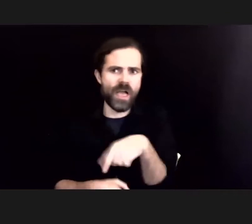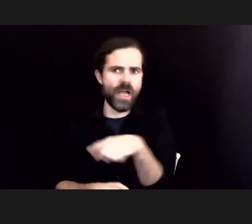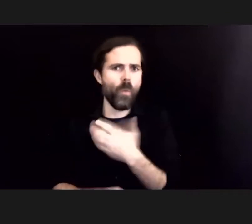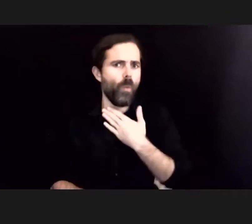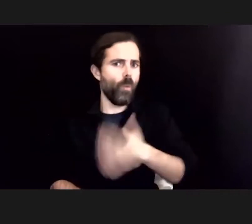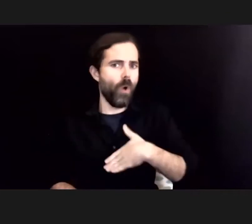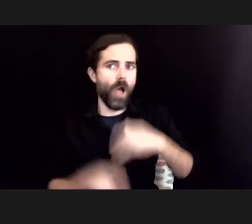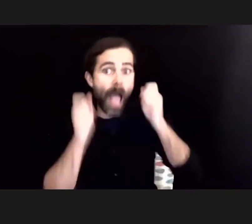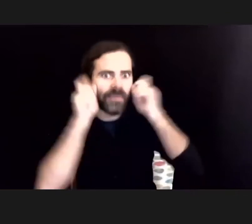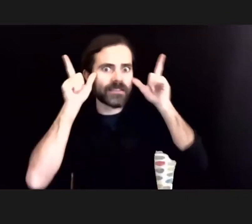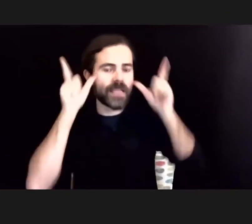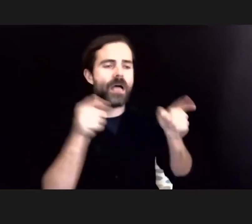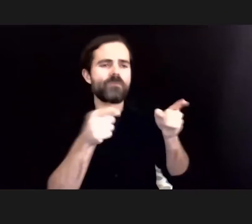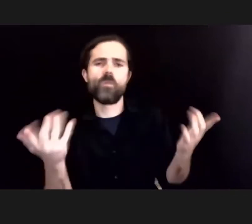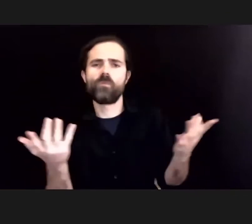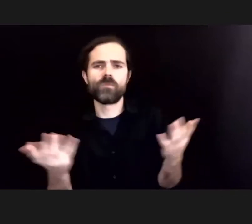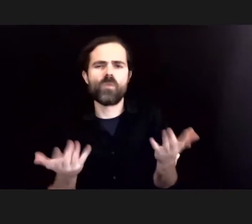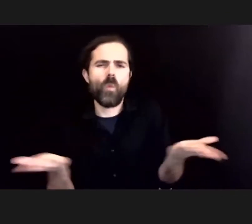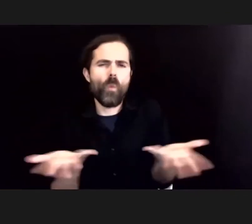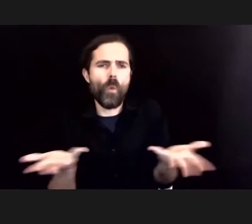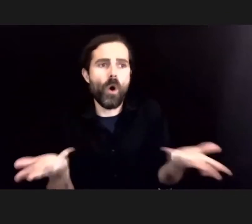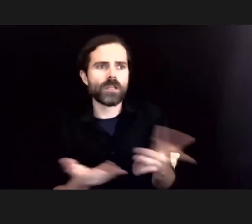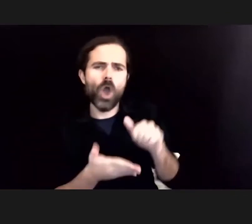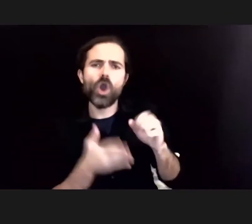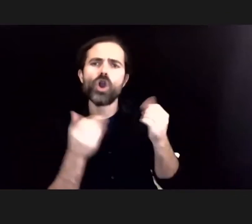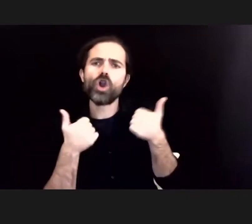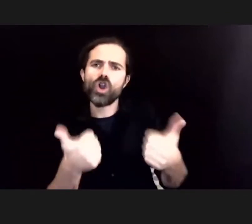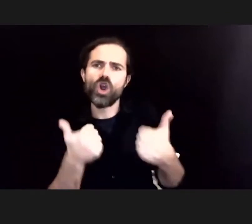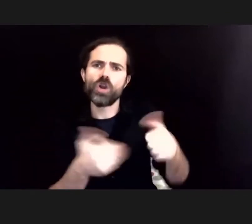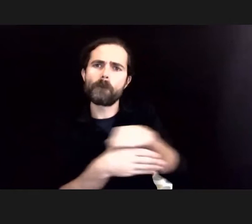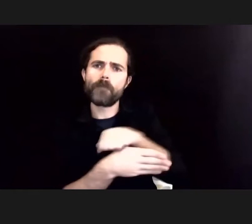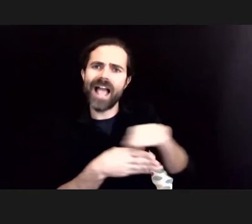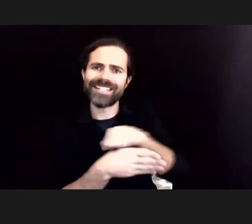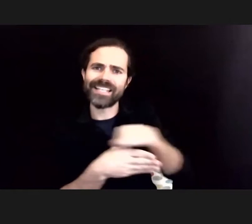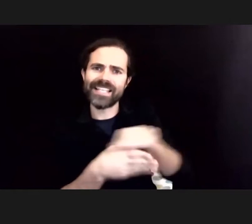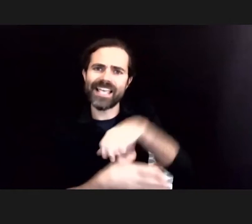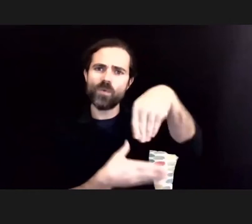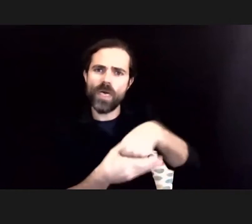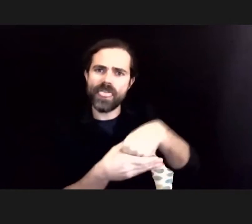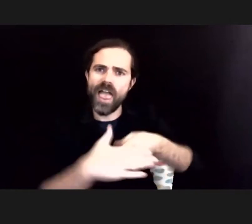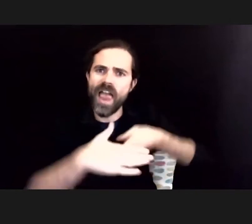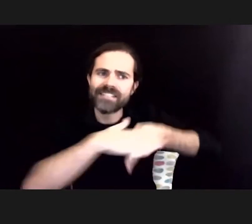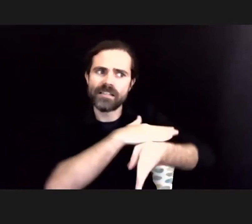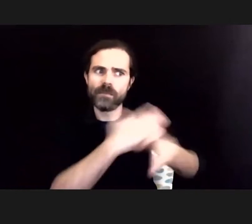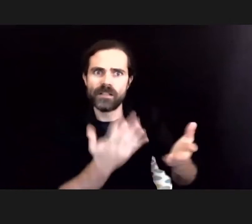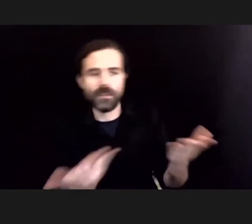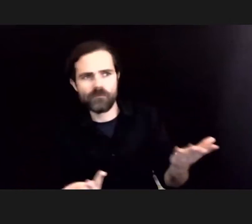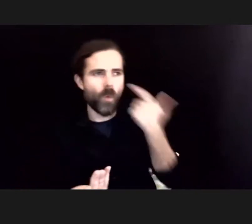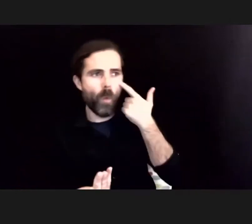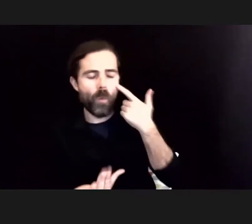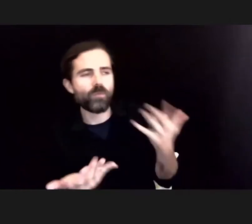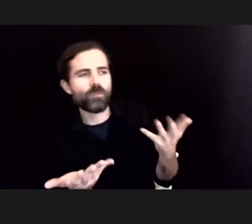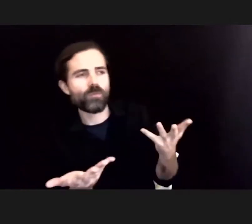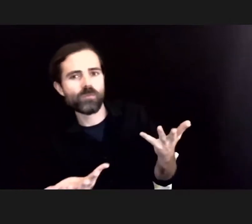practices in accessibility and how to benchmark that with the idea of really